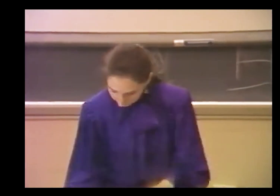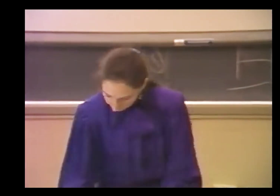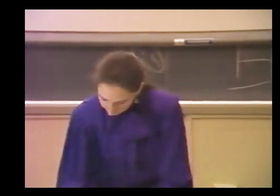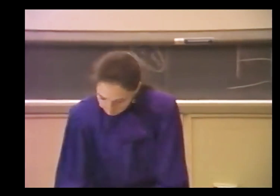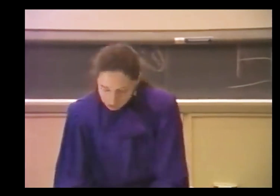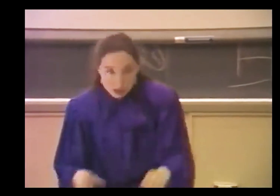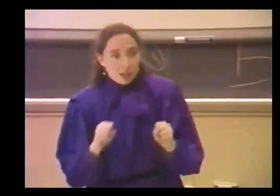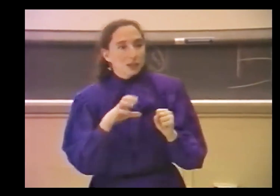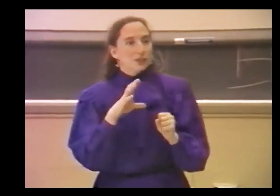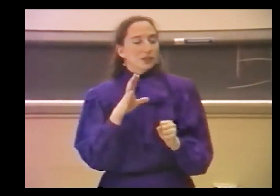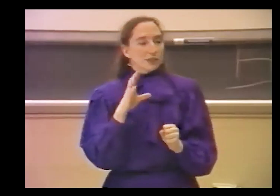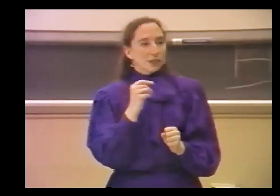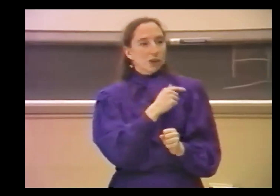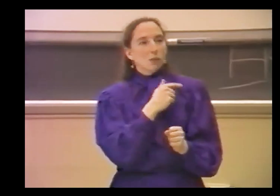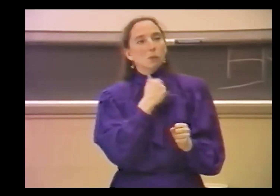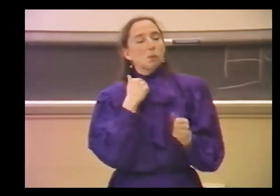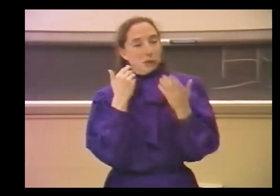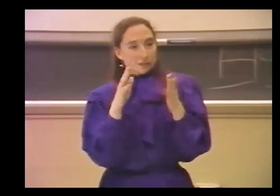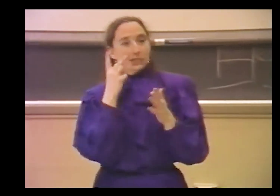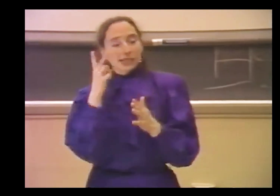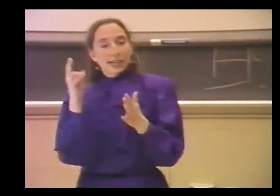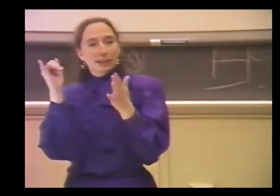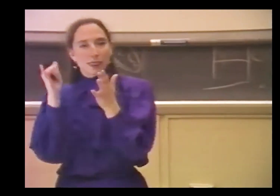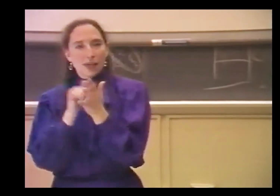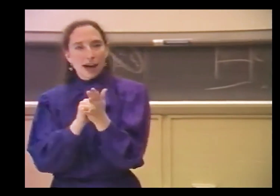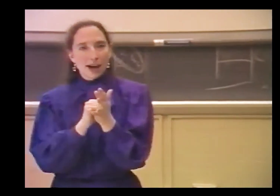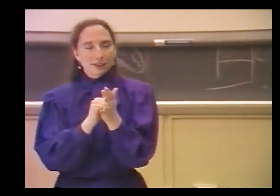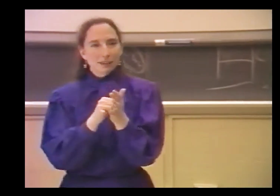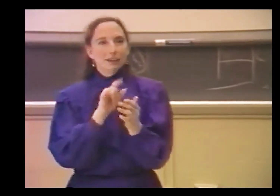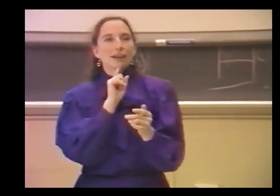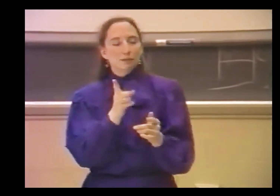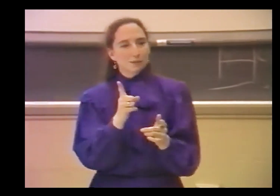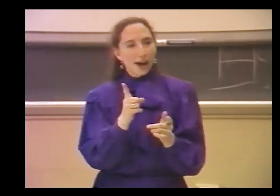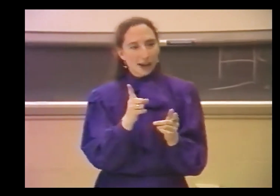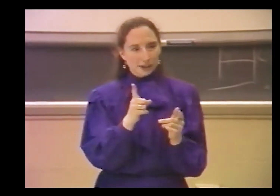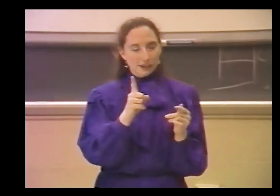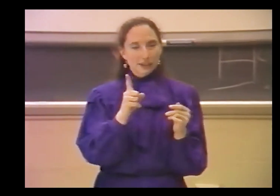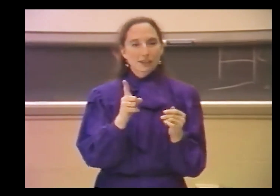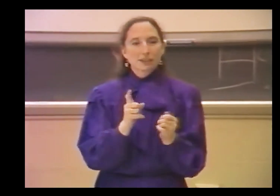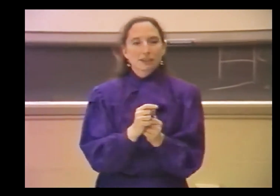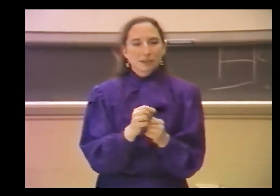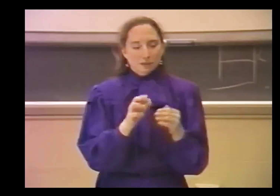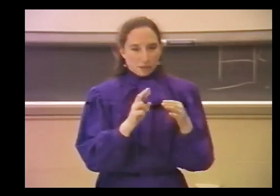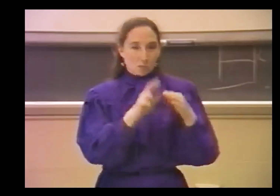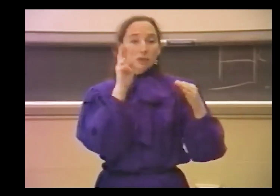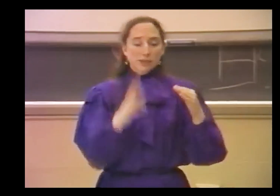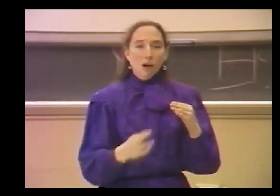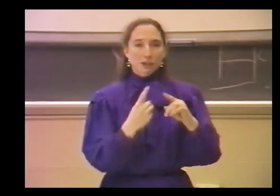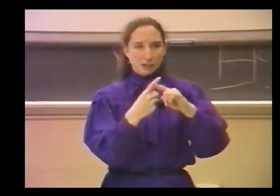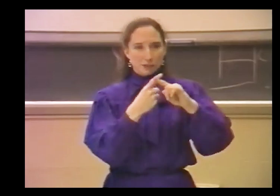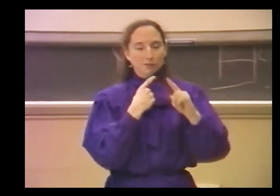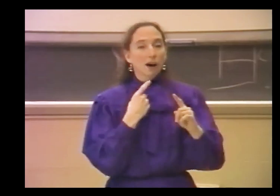Okay. So we've seen that, in fact, results